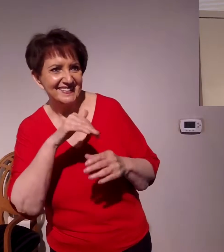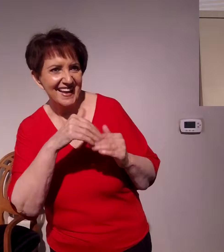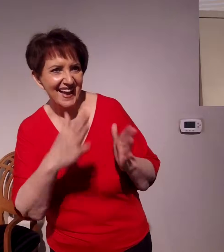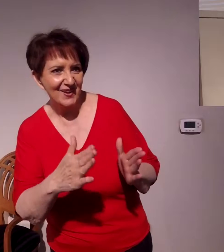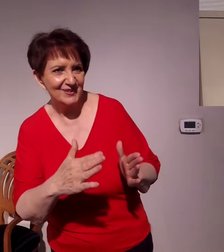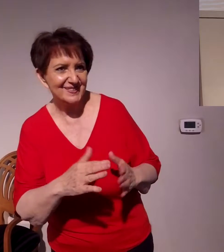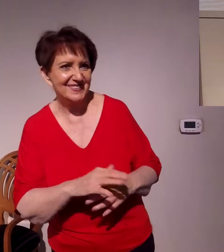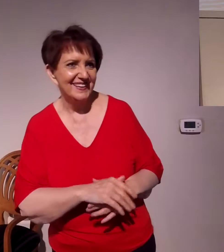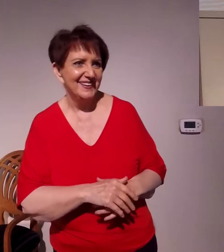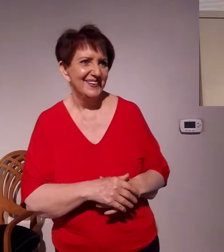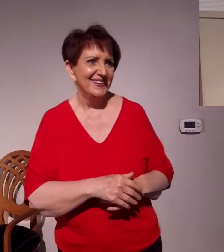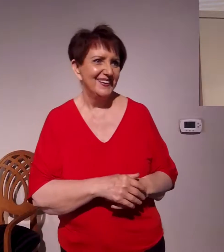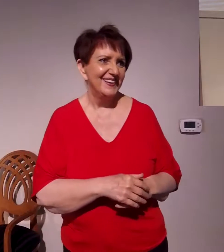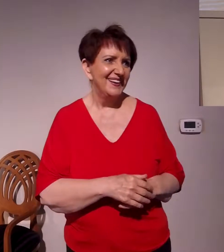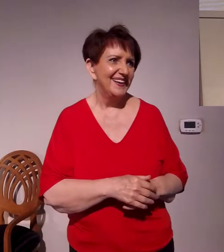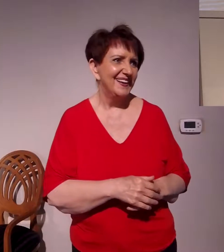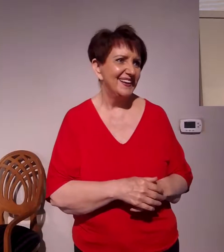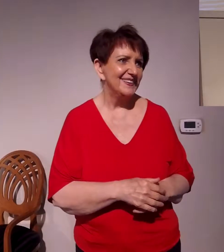house.